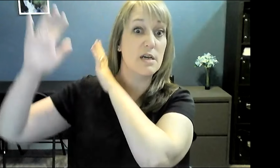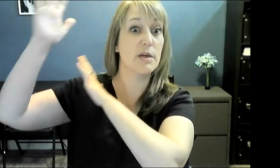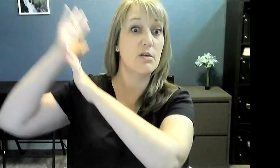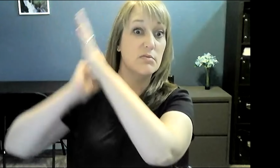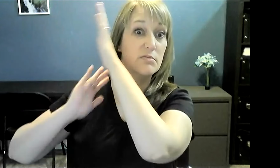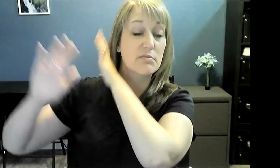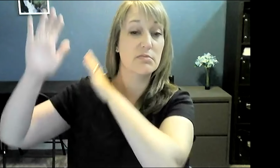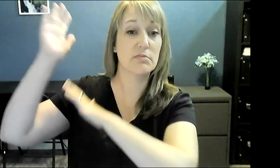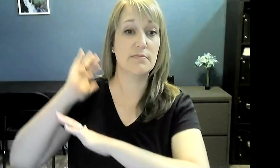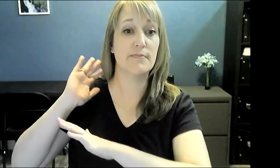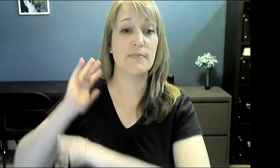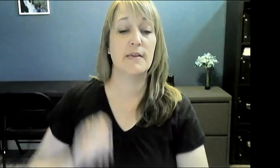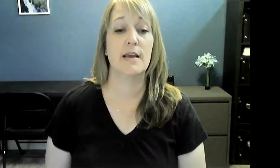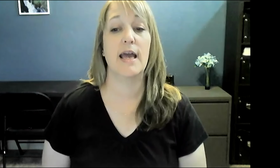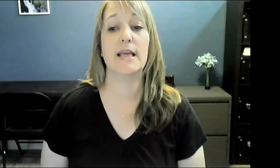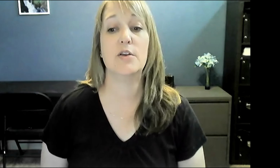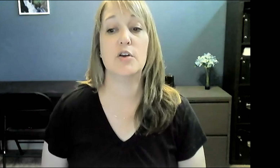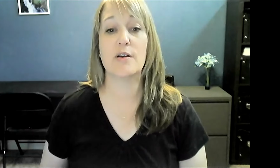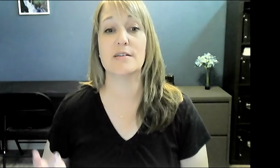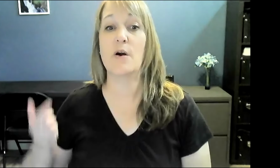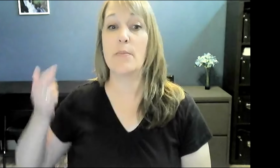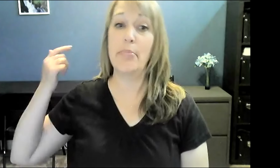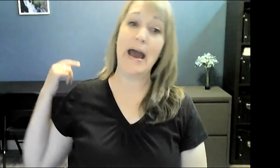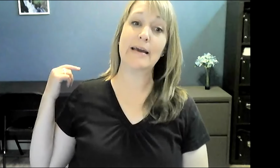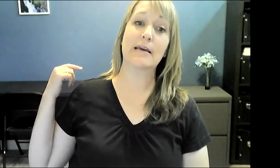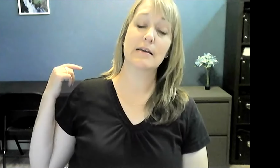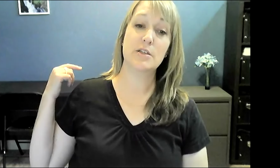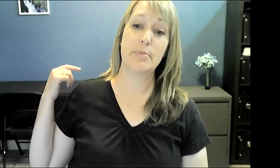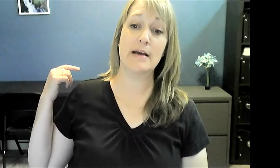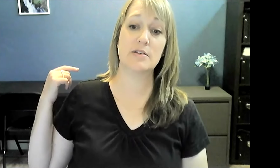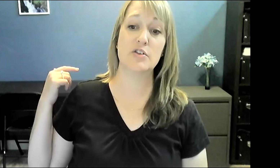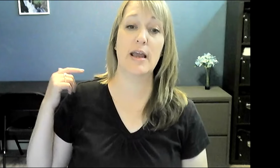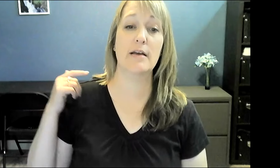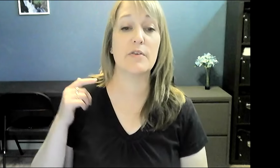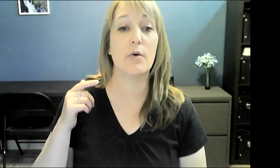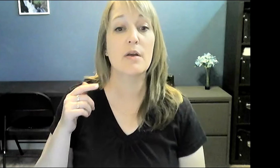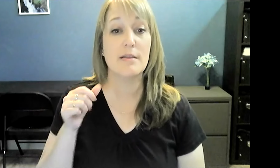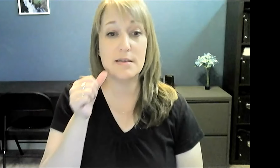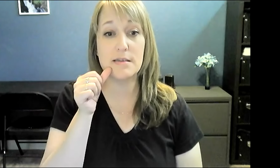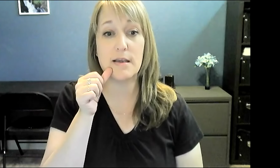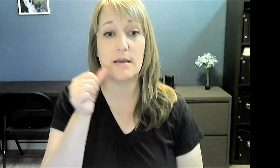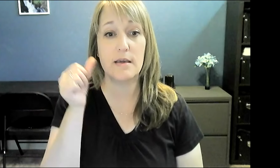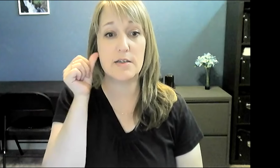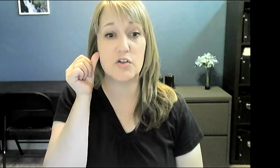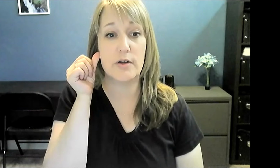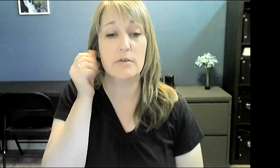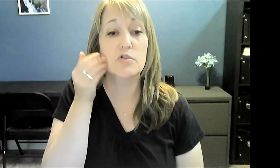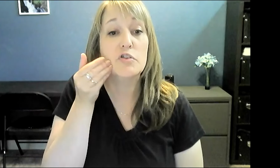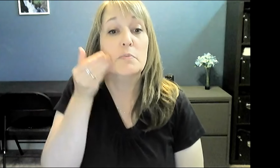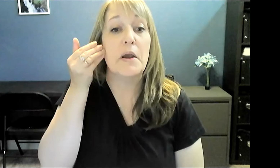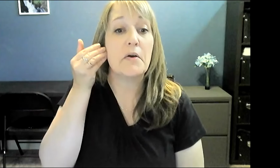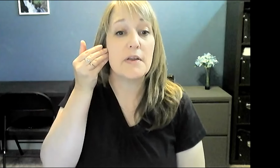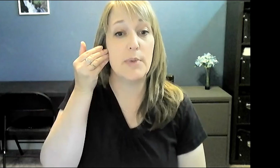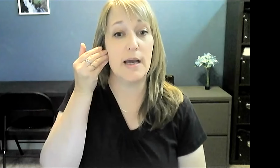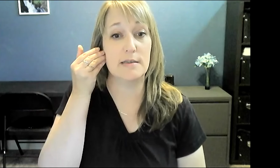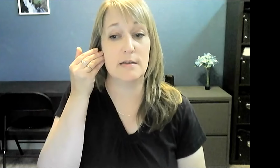ago. And again, you're going as far back into the past as you can. So this is like yesterday, just barely back into the